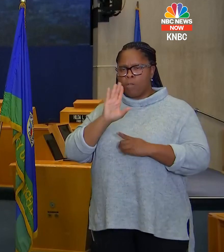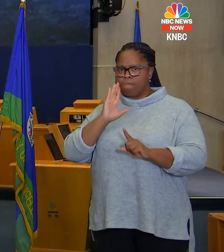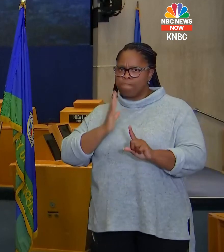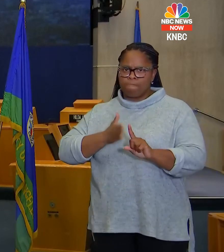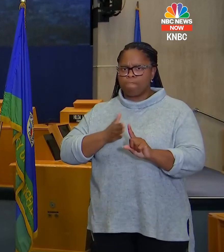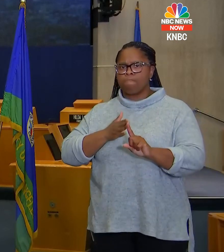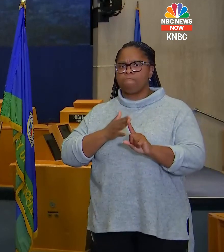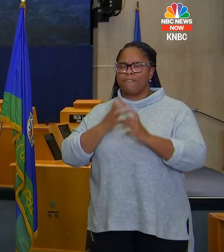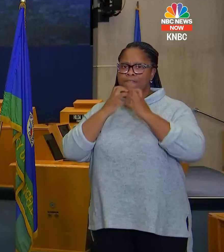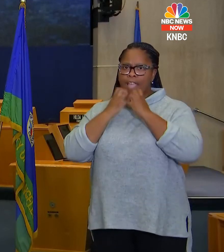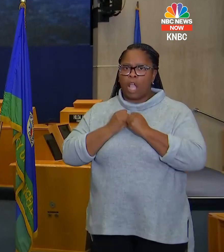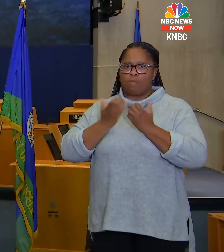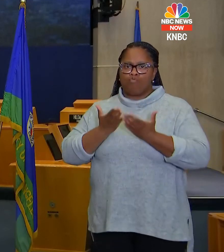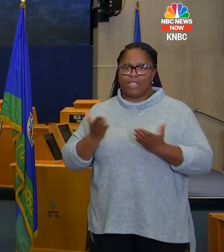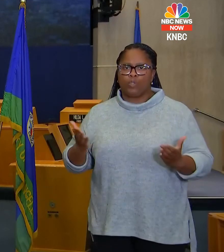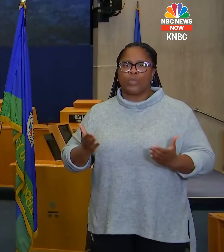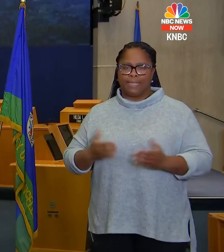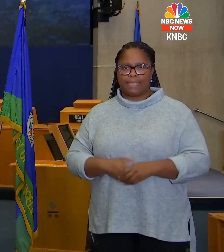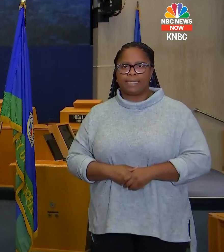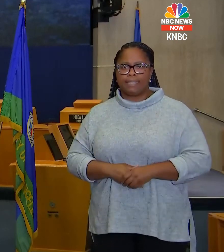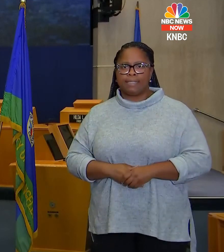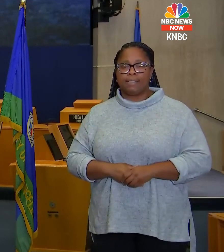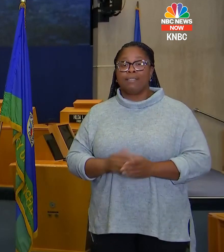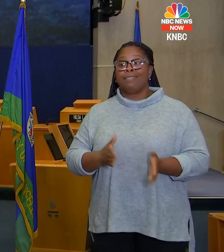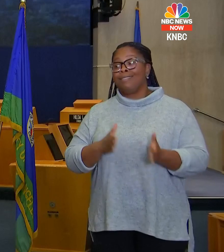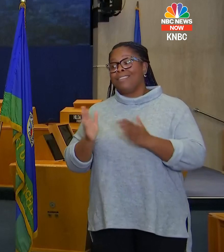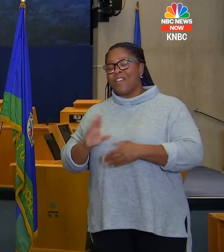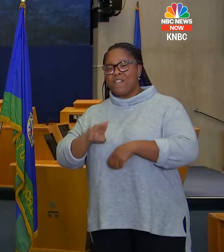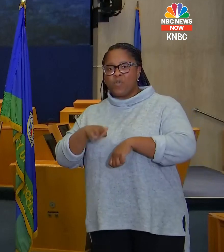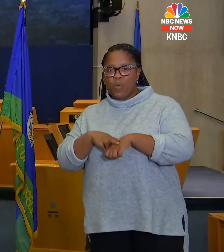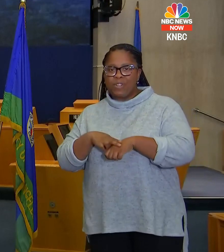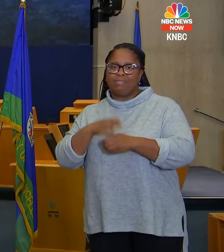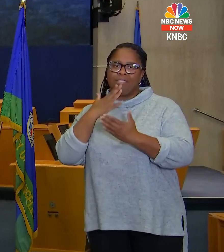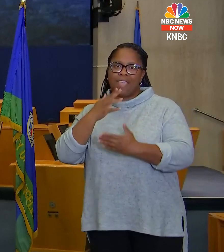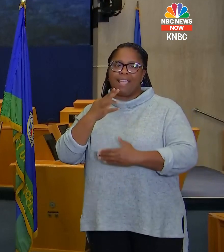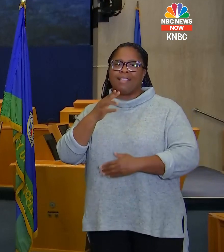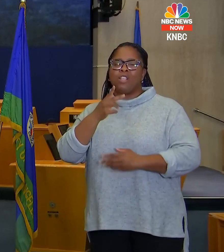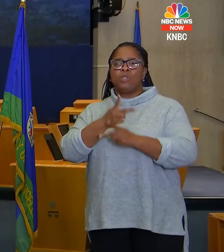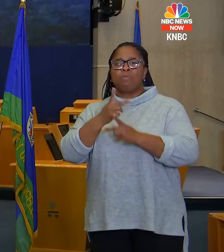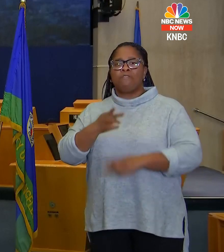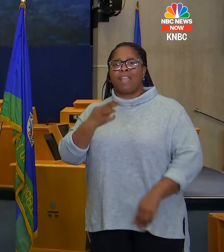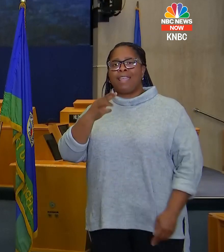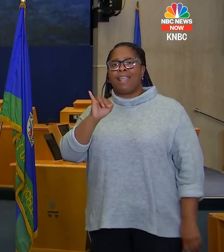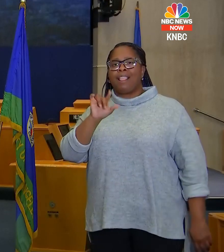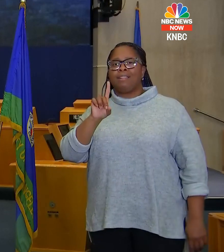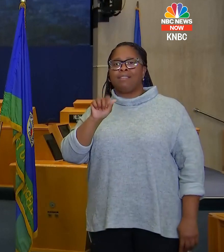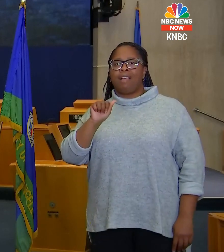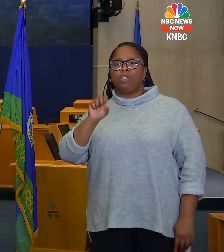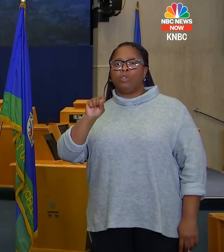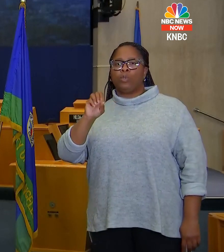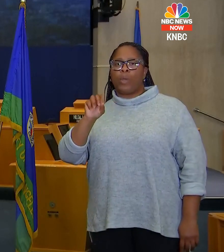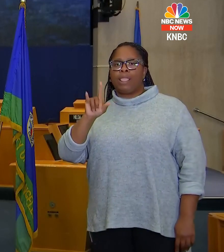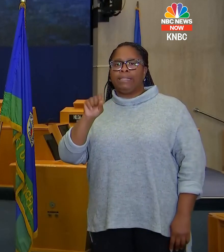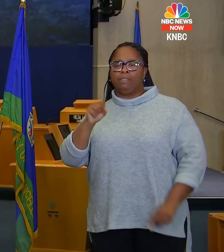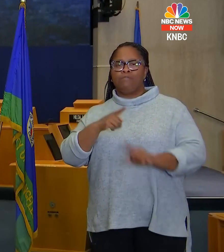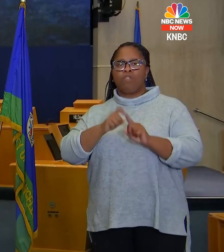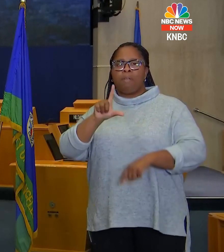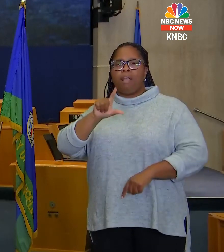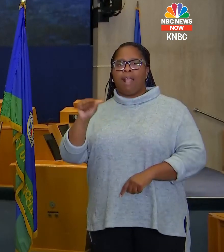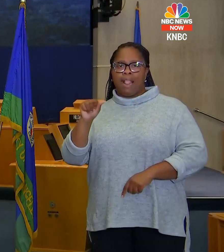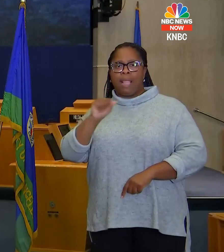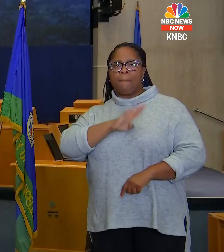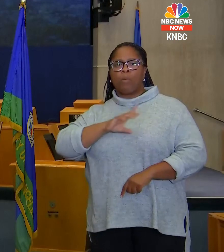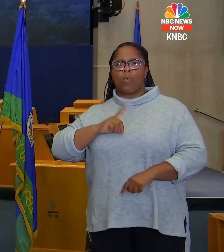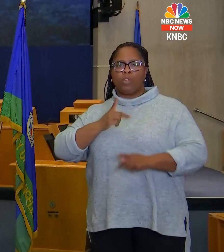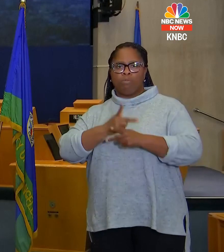valuable resources. And of course, I want to thank Supervisor Hilda Solis, Chair Pro Tem of Los Angeles County Board of